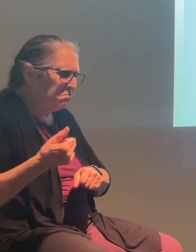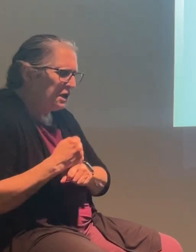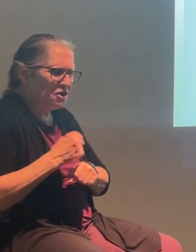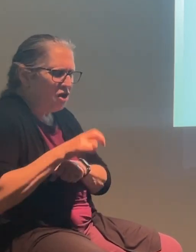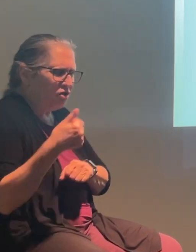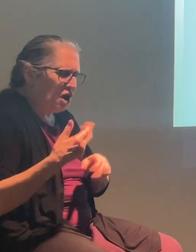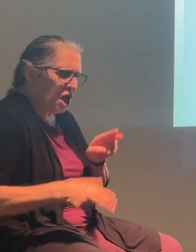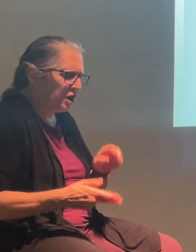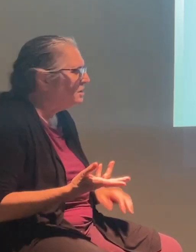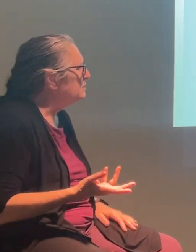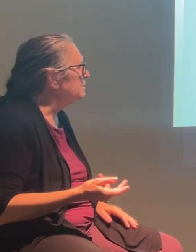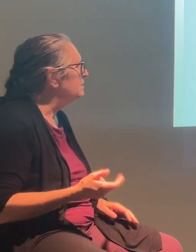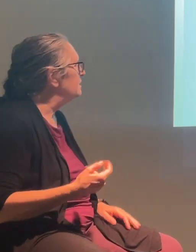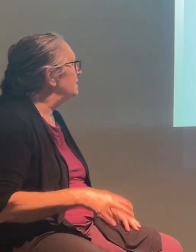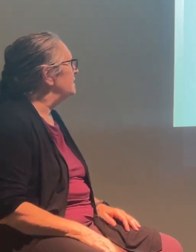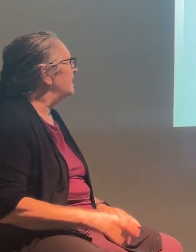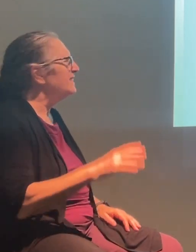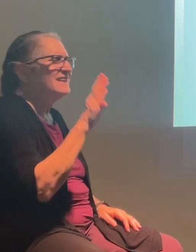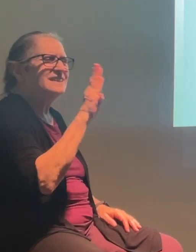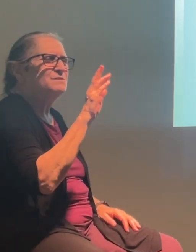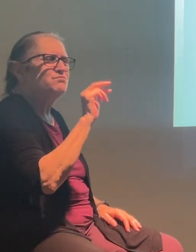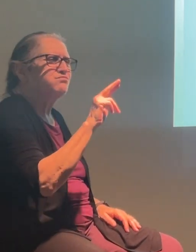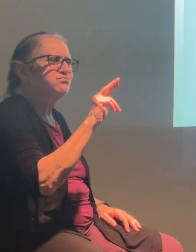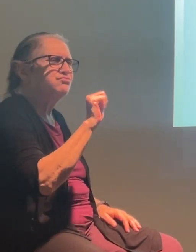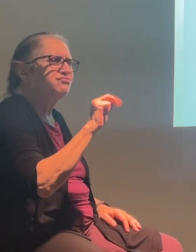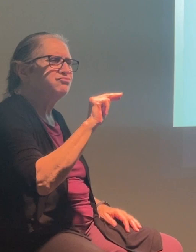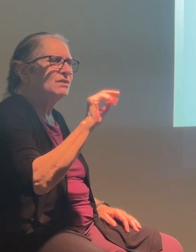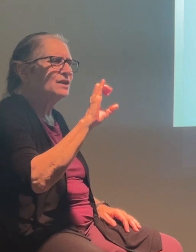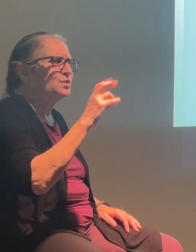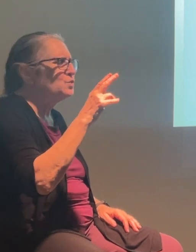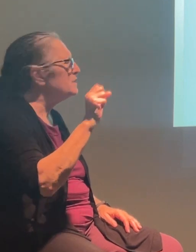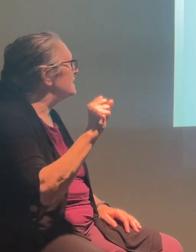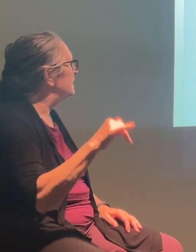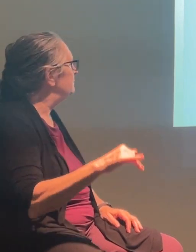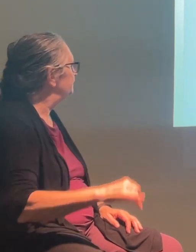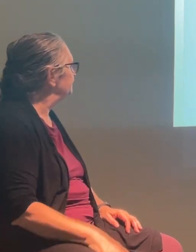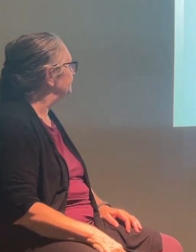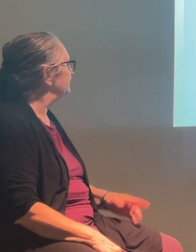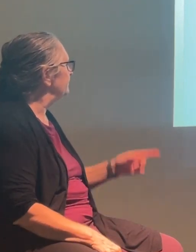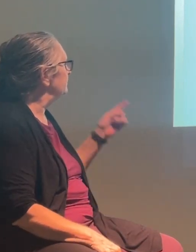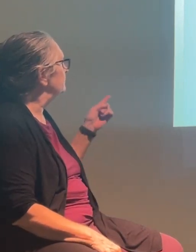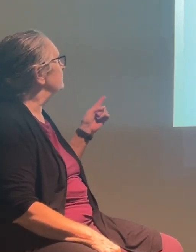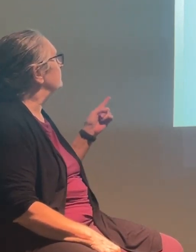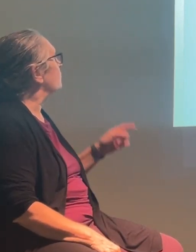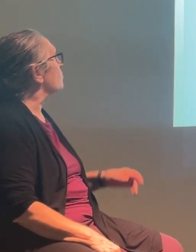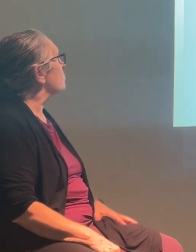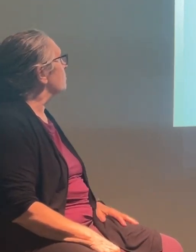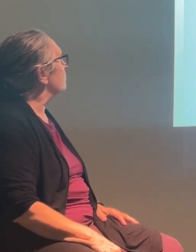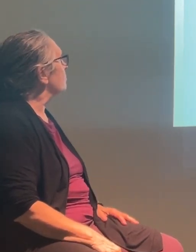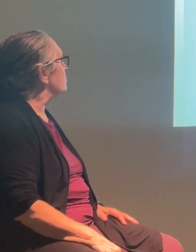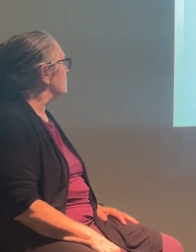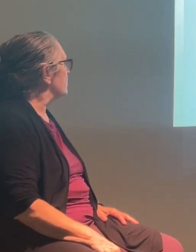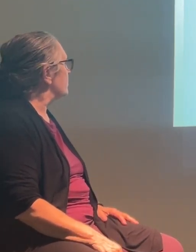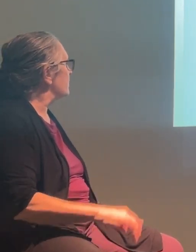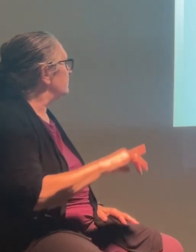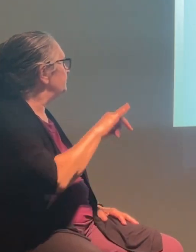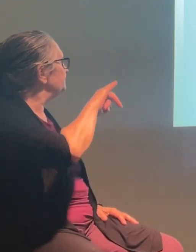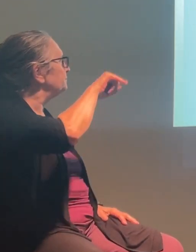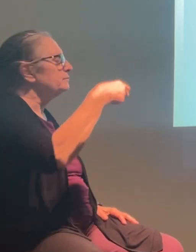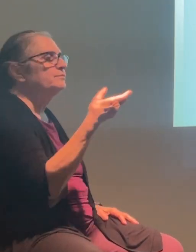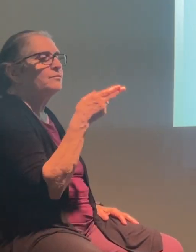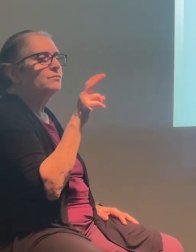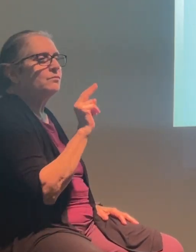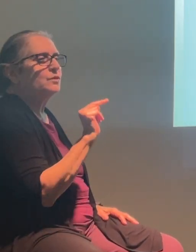the World. I think it's broncusi, but I'm not sure. I could find anything. So you have the actress Joan Crawford. So now you